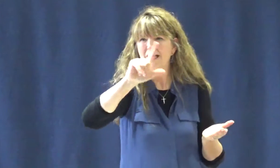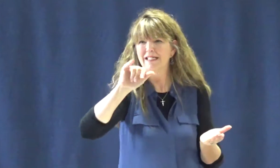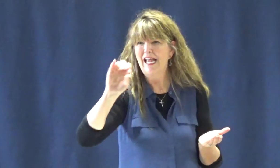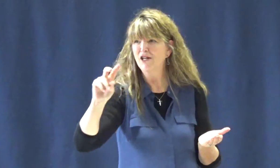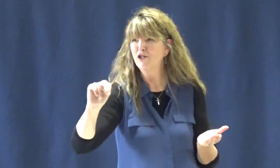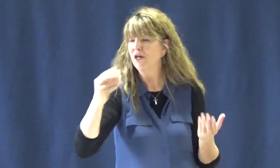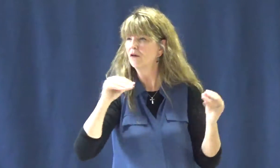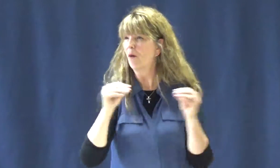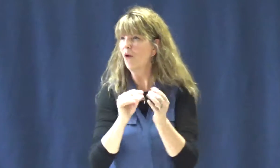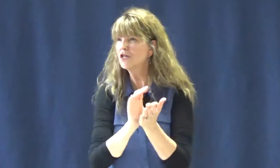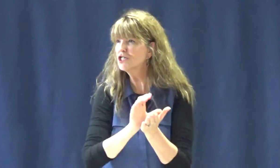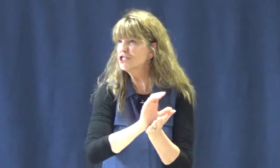No more